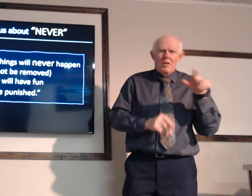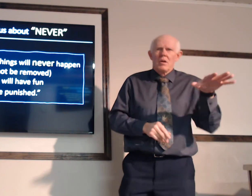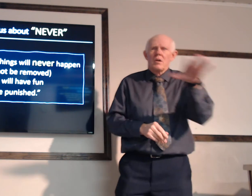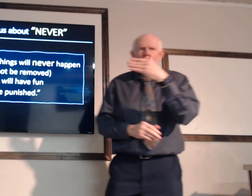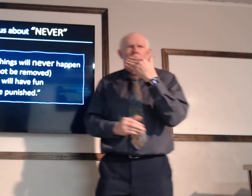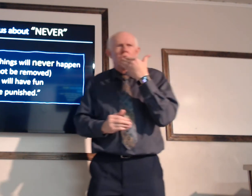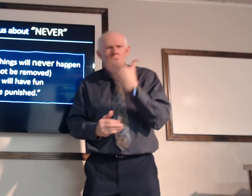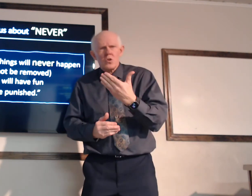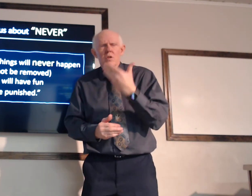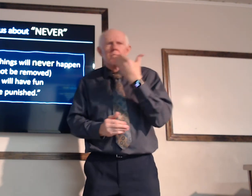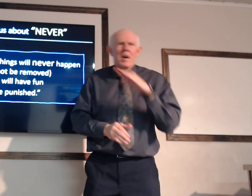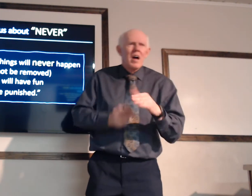that.